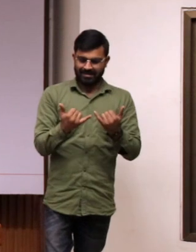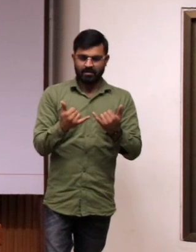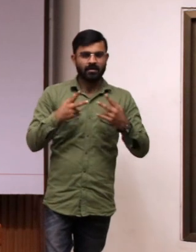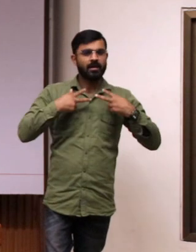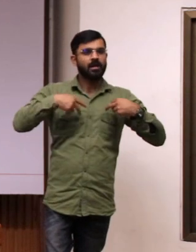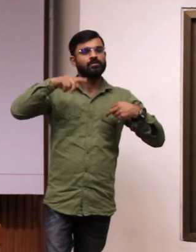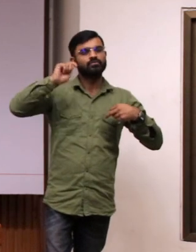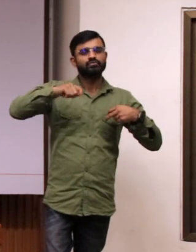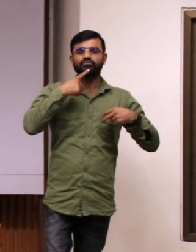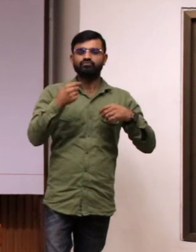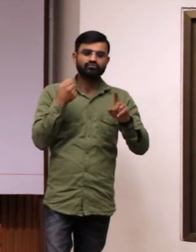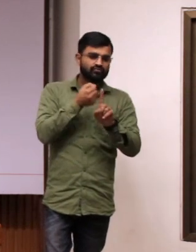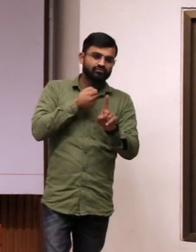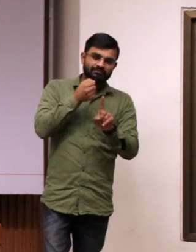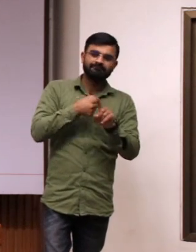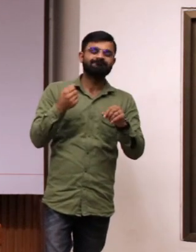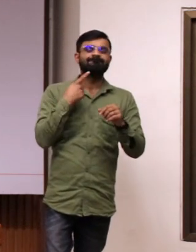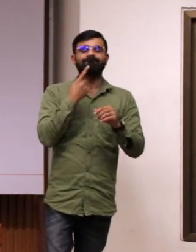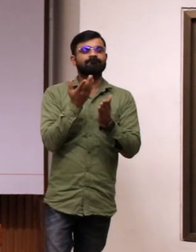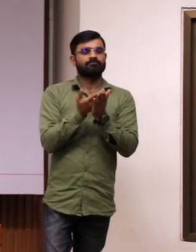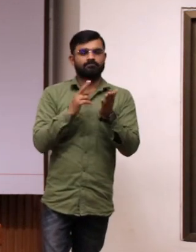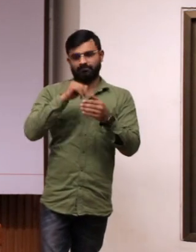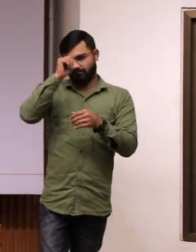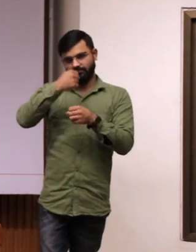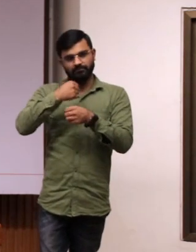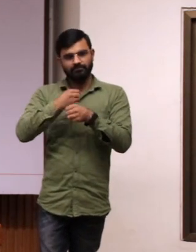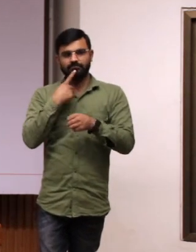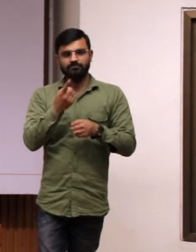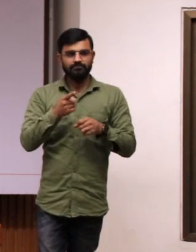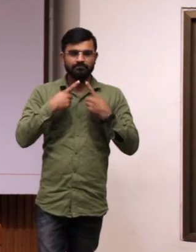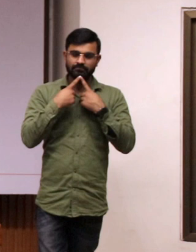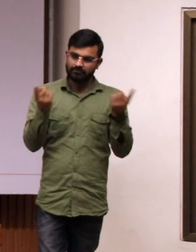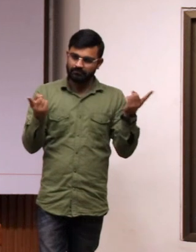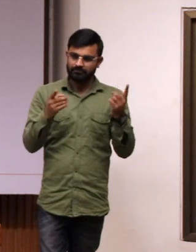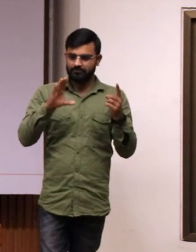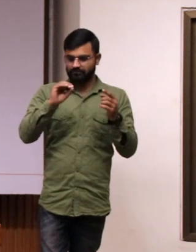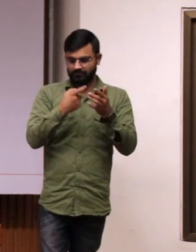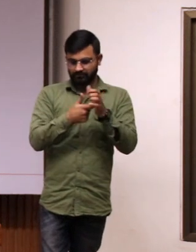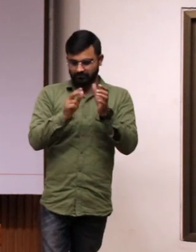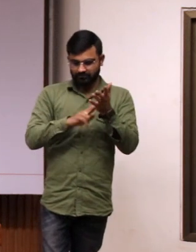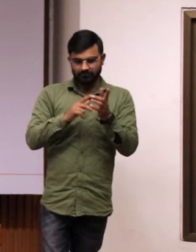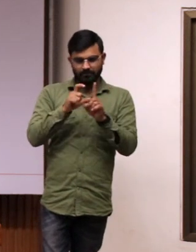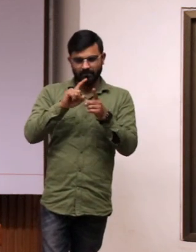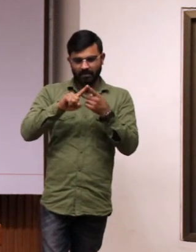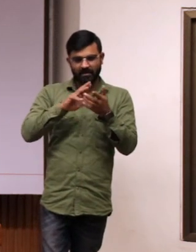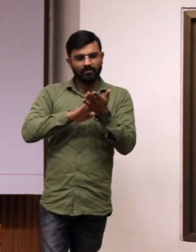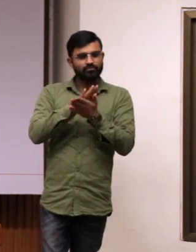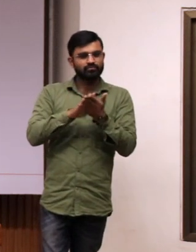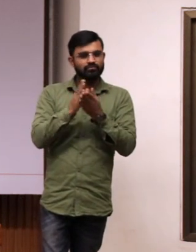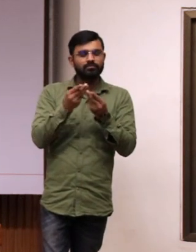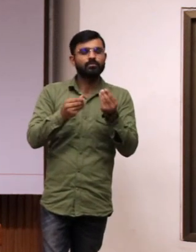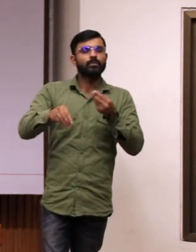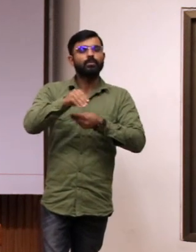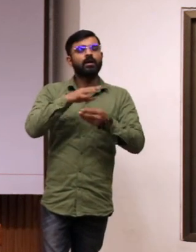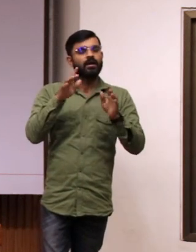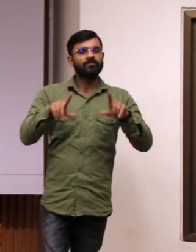Supreme Court, there are people who are fighting the case, and Rajasthan government said that they will declare this Orans as a deemed forest. Deemed forest means it will come under the